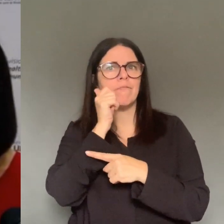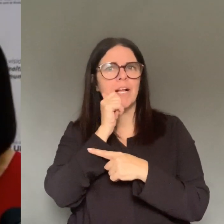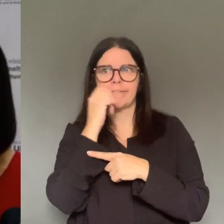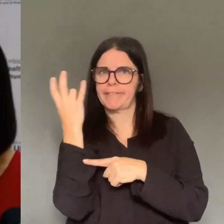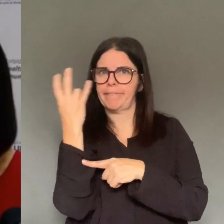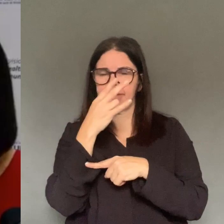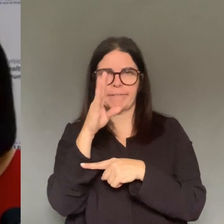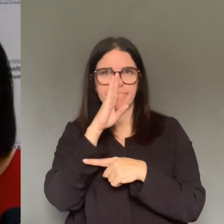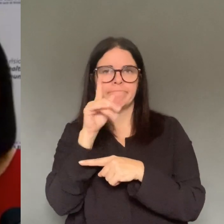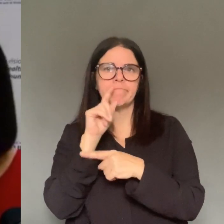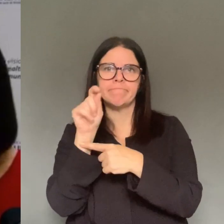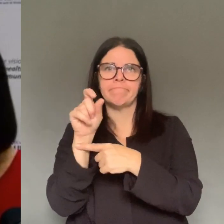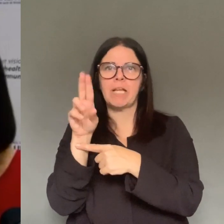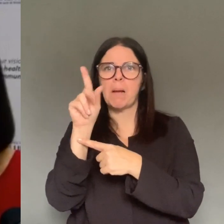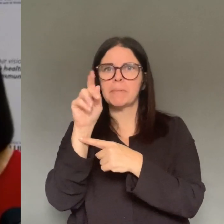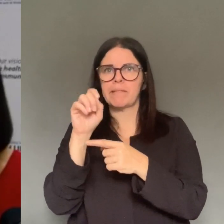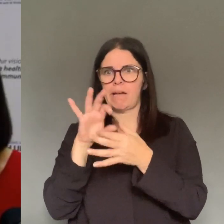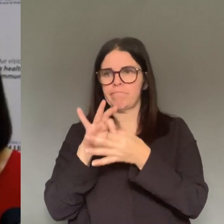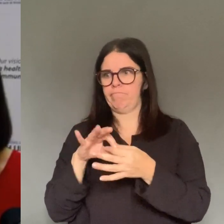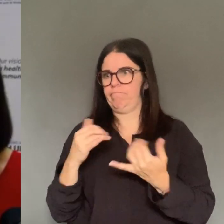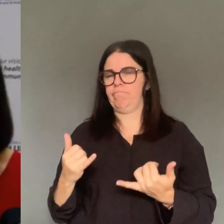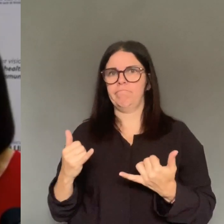counts. There are